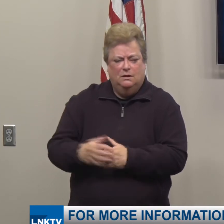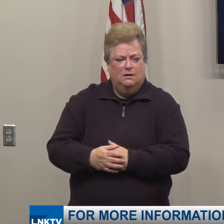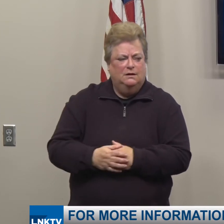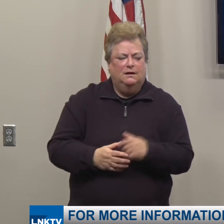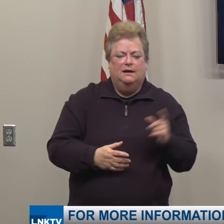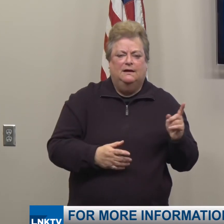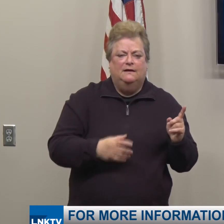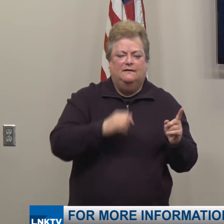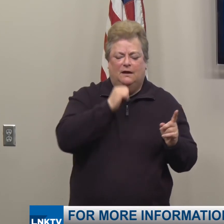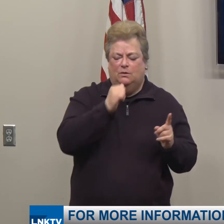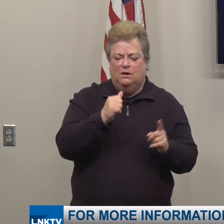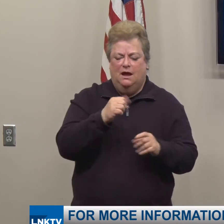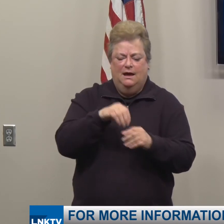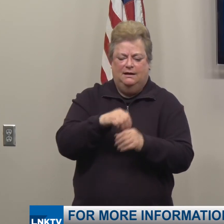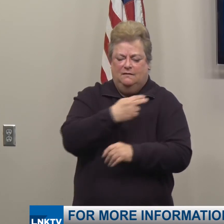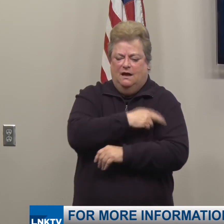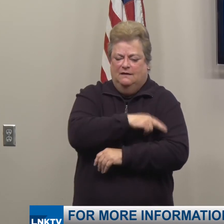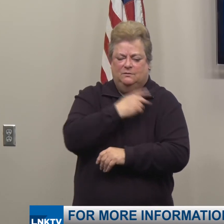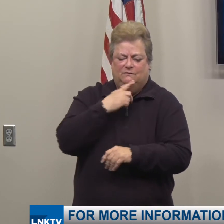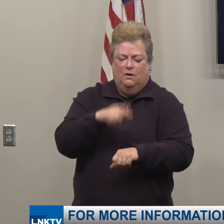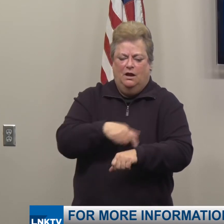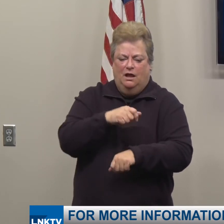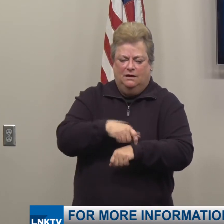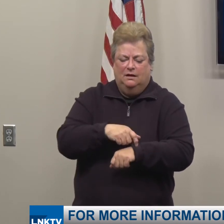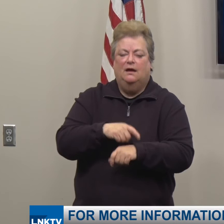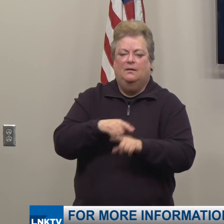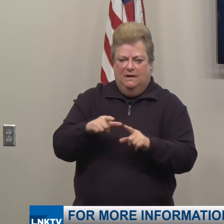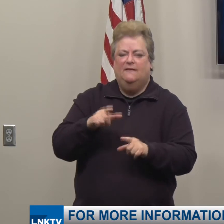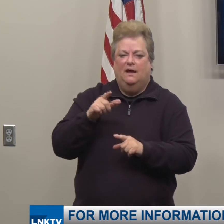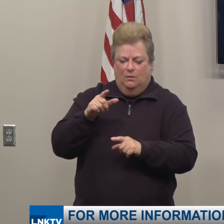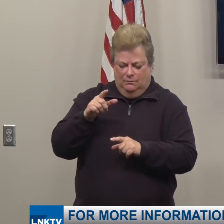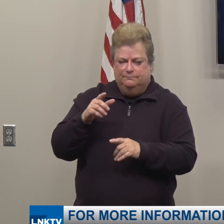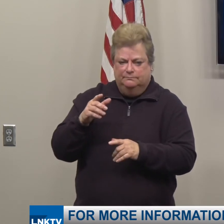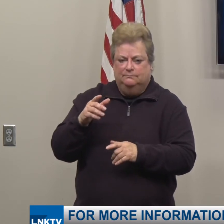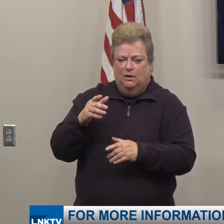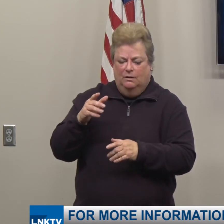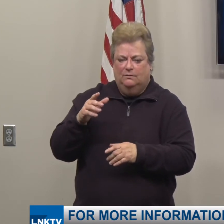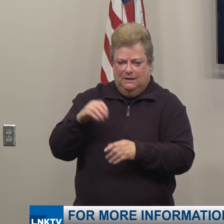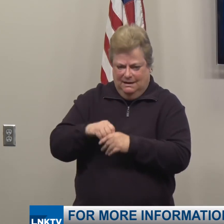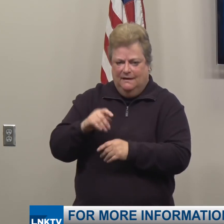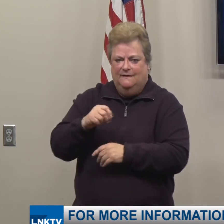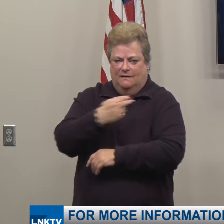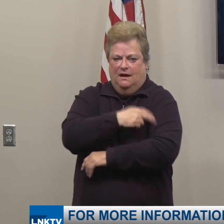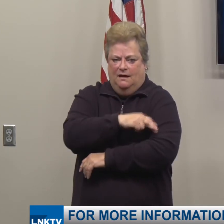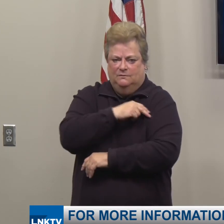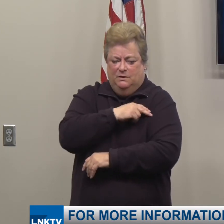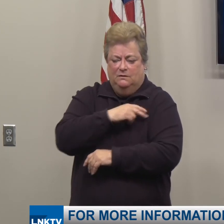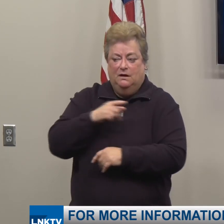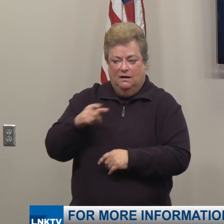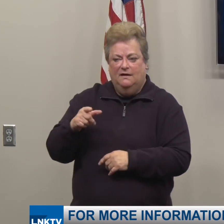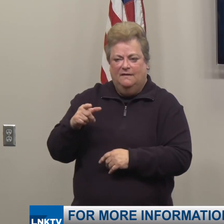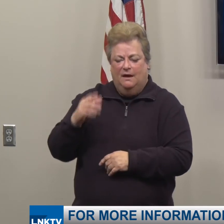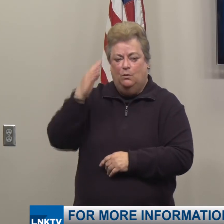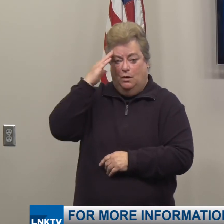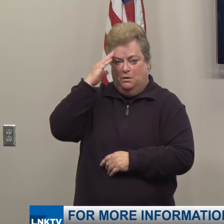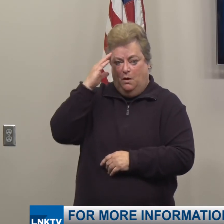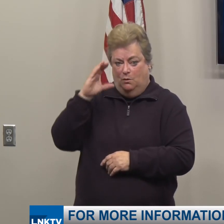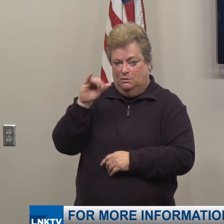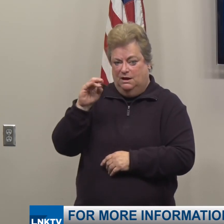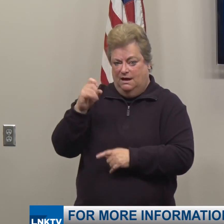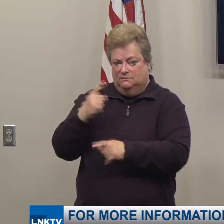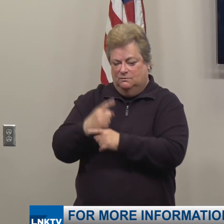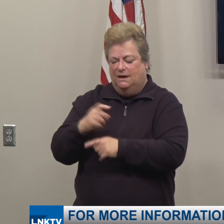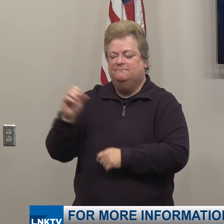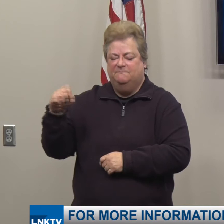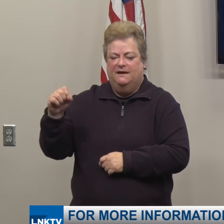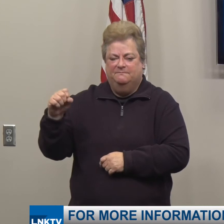They weren't hospitalized for a long period of time, but they were hospitalized. And they were a known case, correct? Yes.